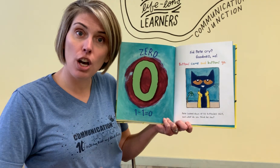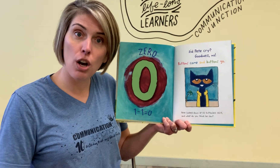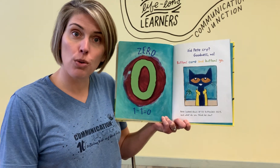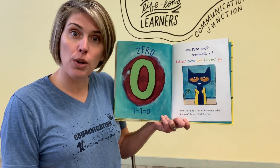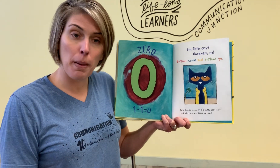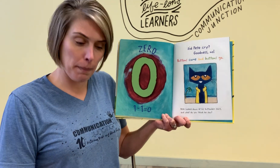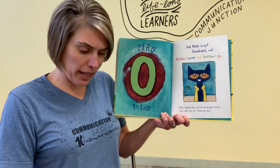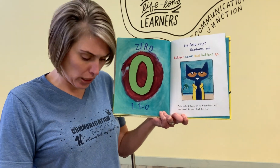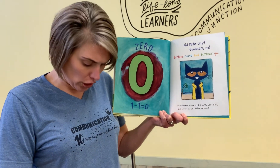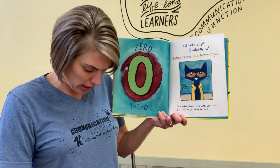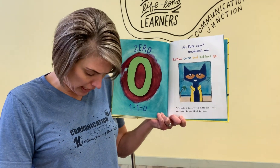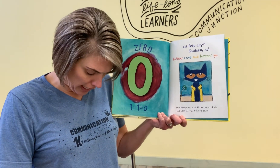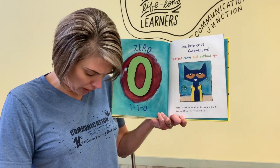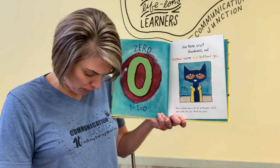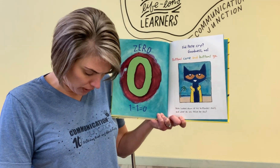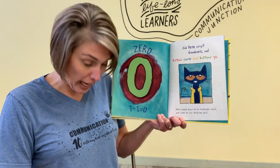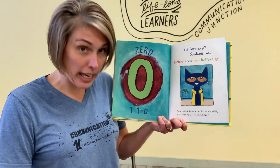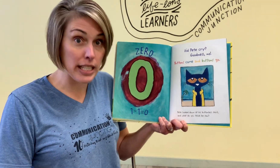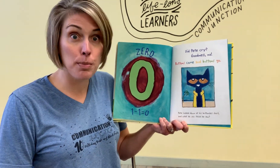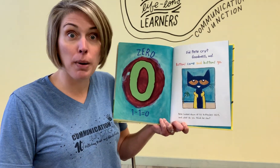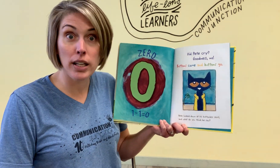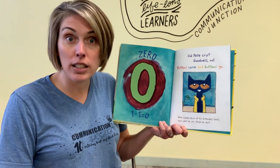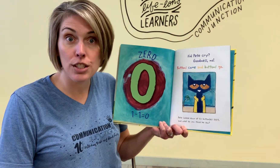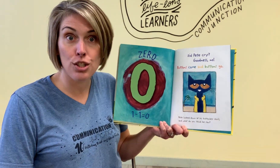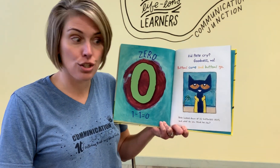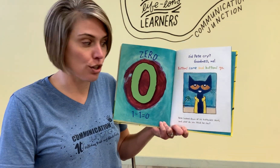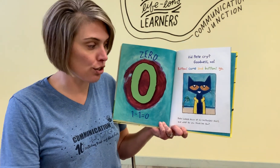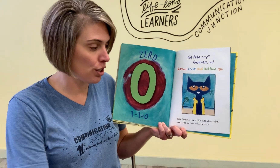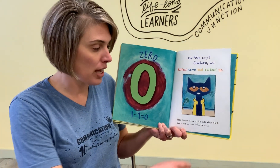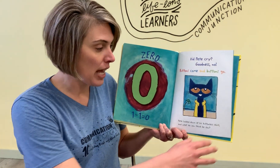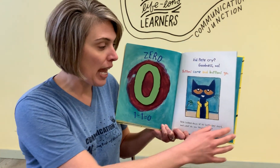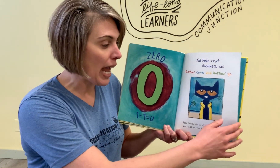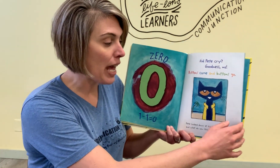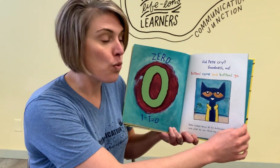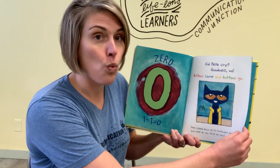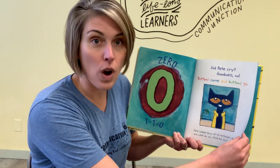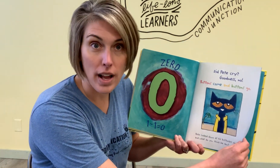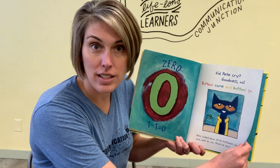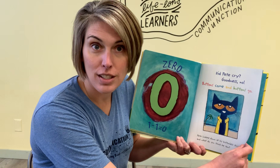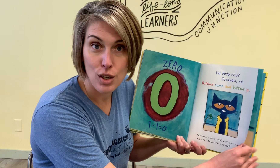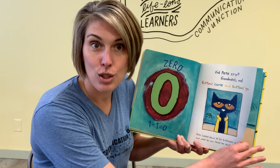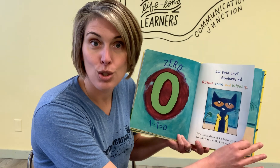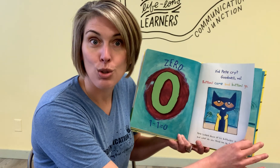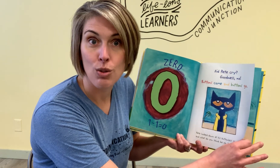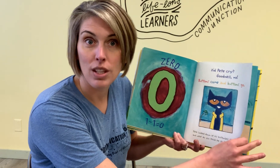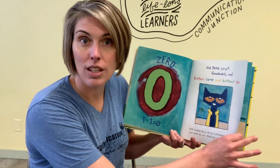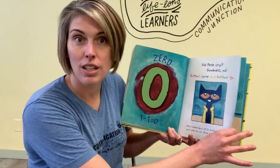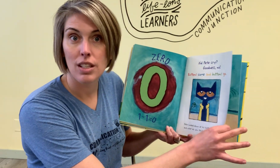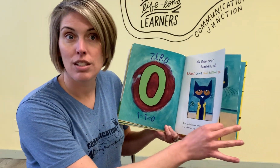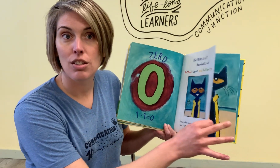go. Pete looked down at his buttonless shirt, and what do you think he